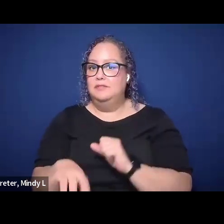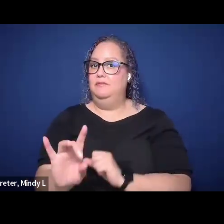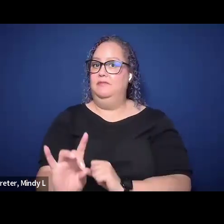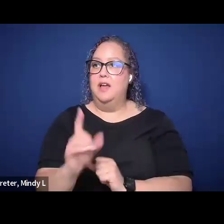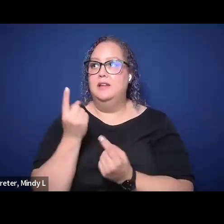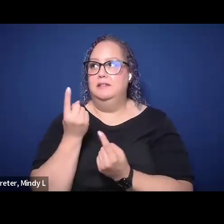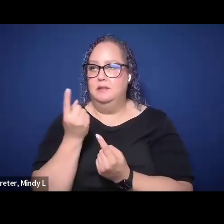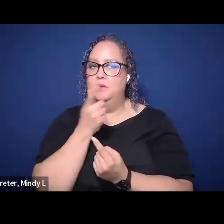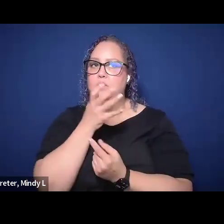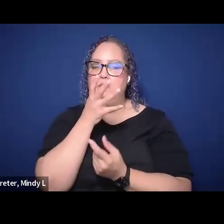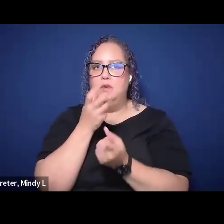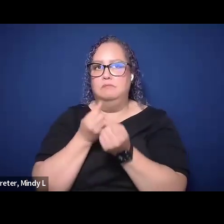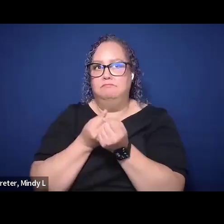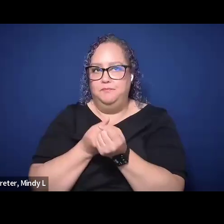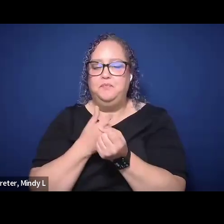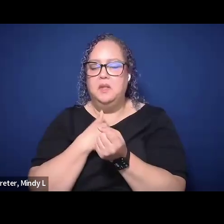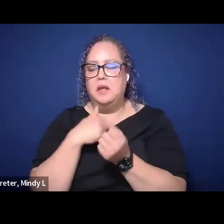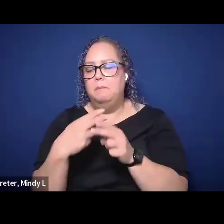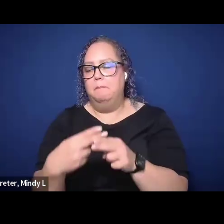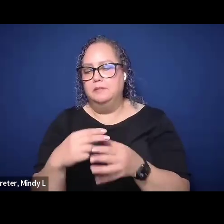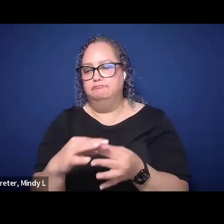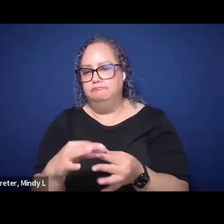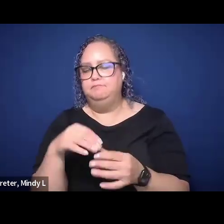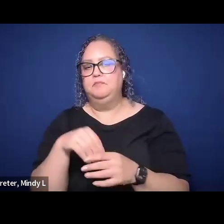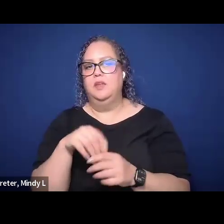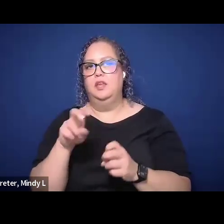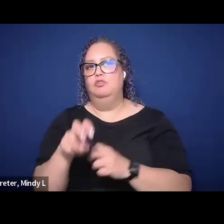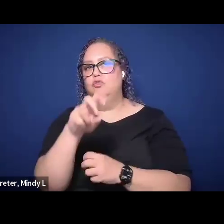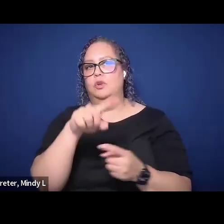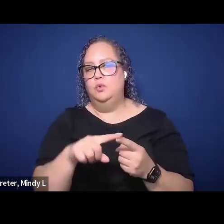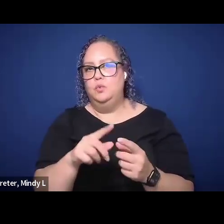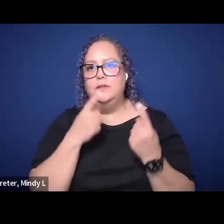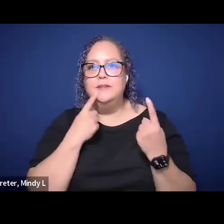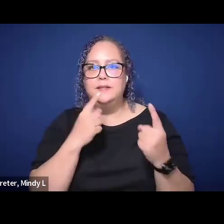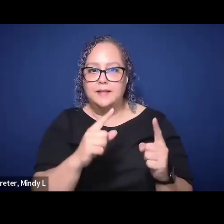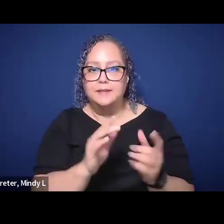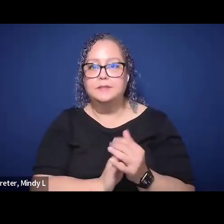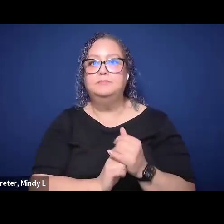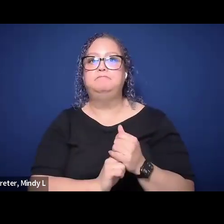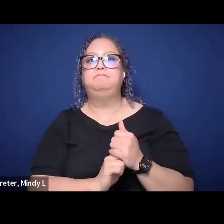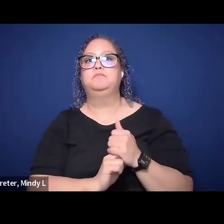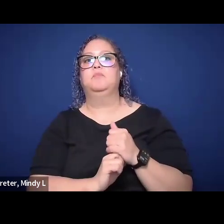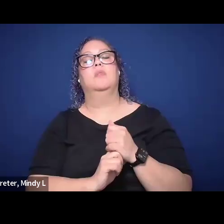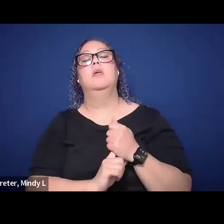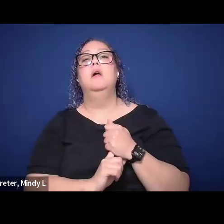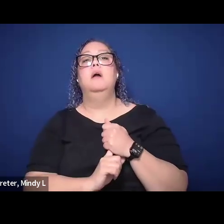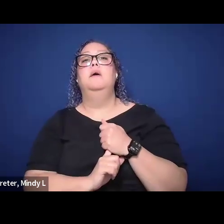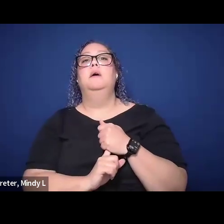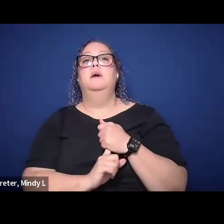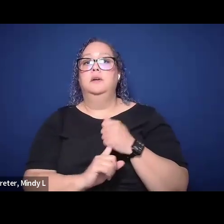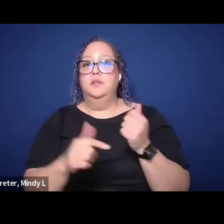Success. So my first freelance writing gig paid $10 an article, and the articles were 1,200